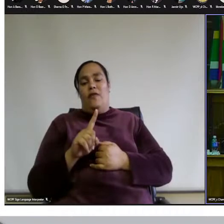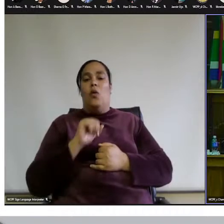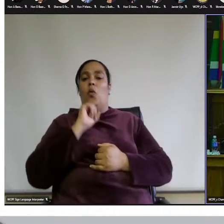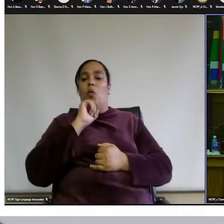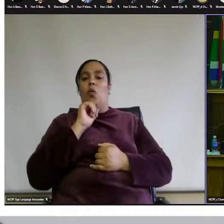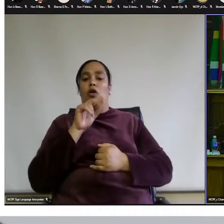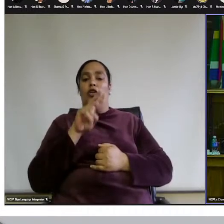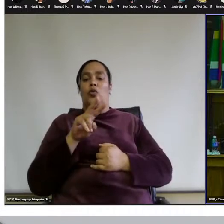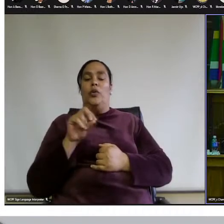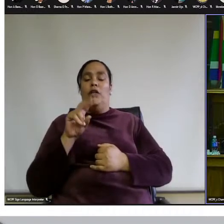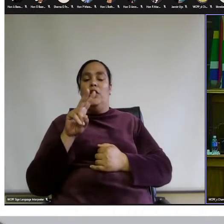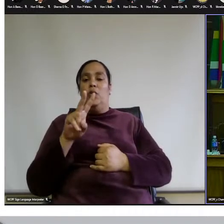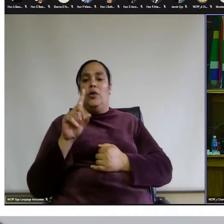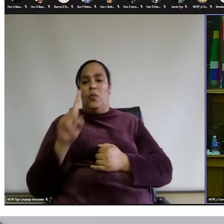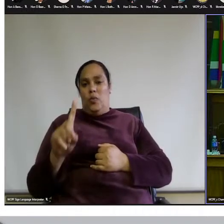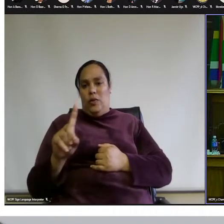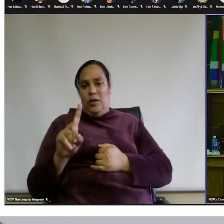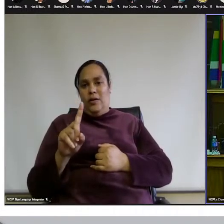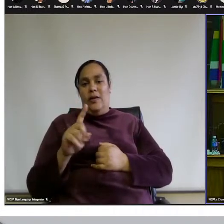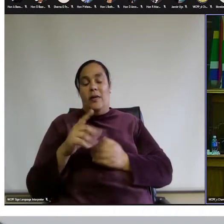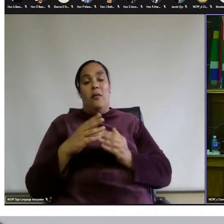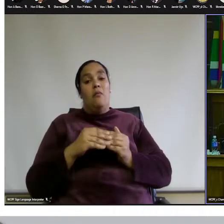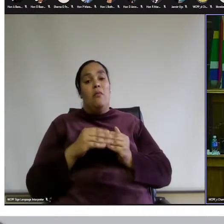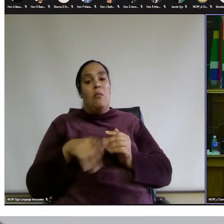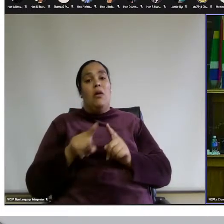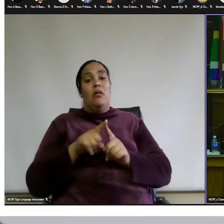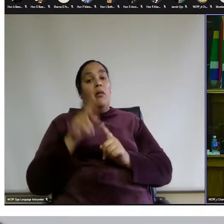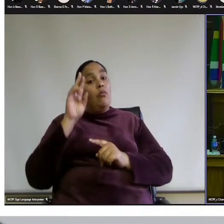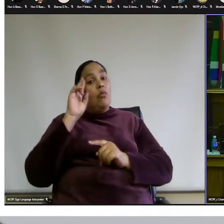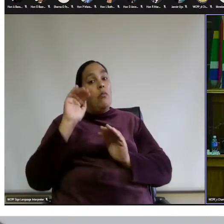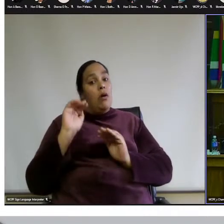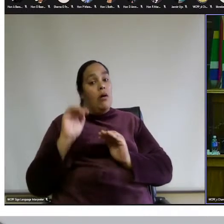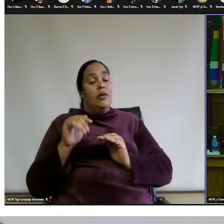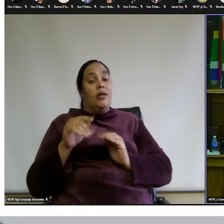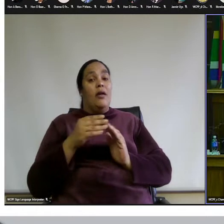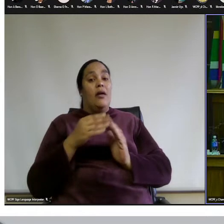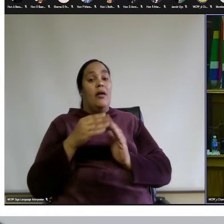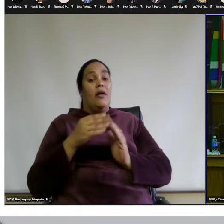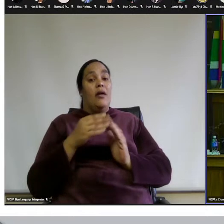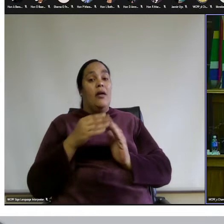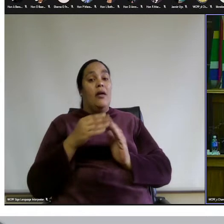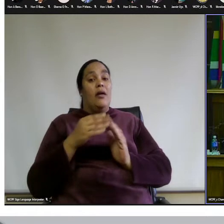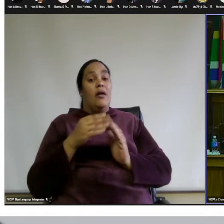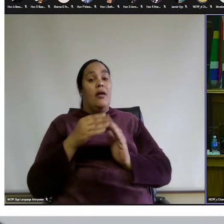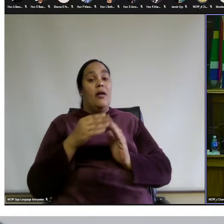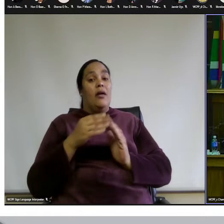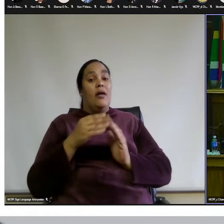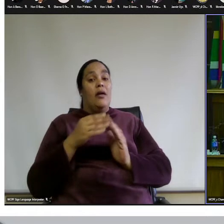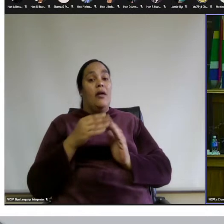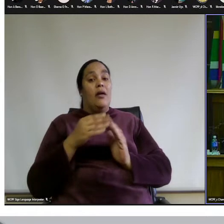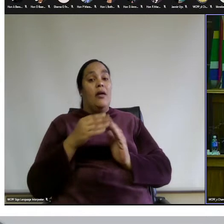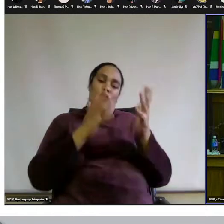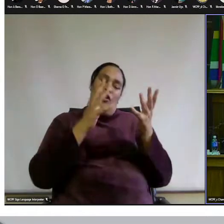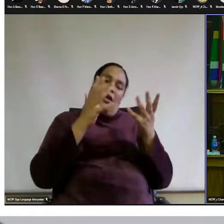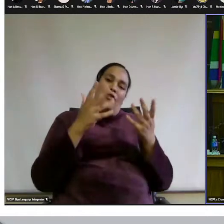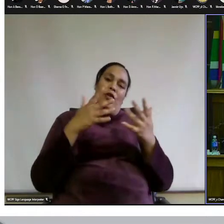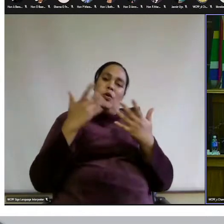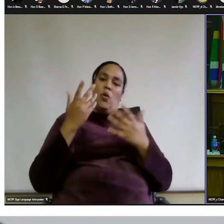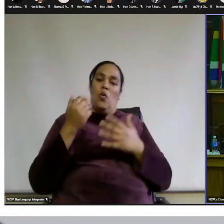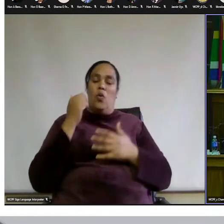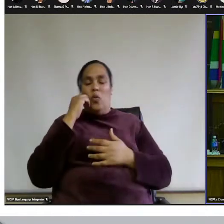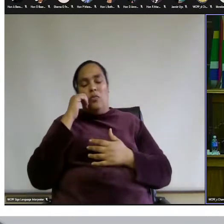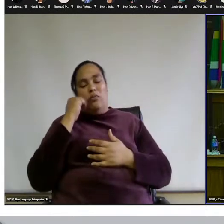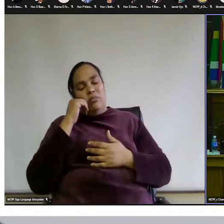August 2021. Members are also reminded that the motions without notice pertaining to these congratulatory or